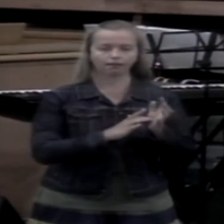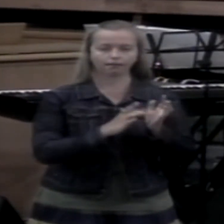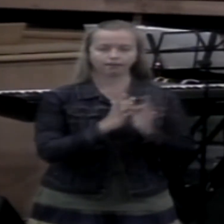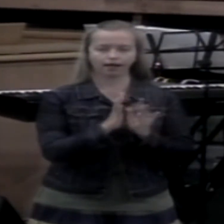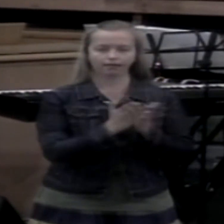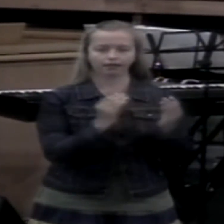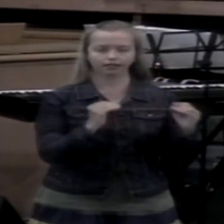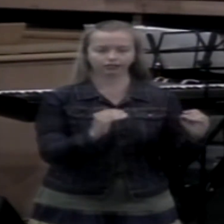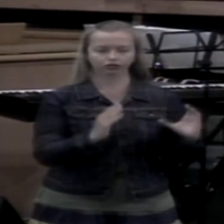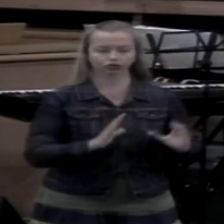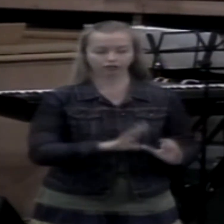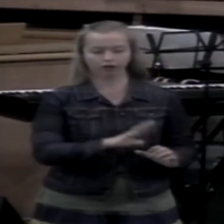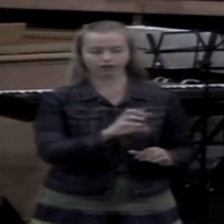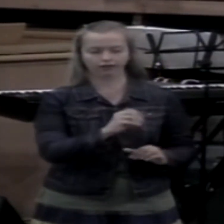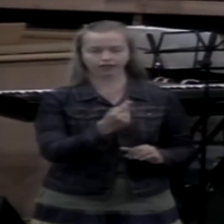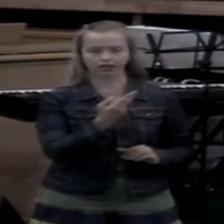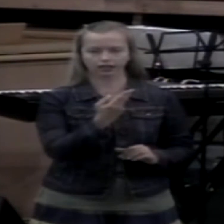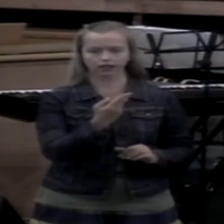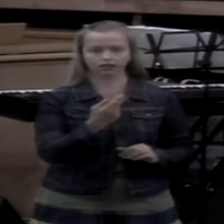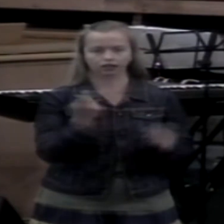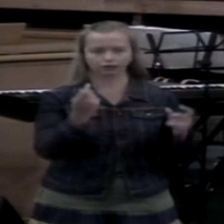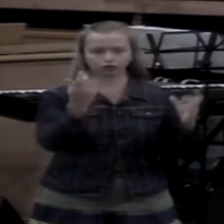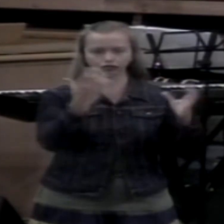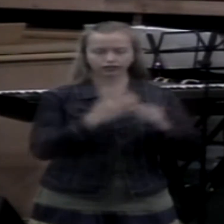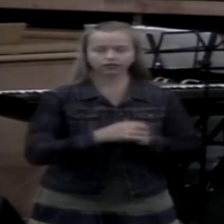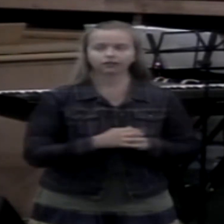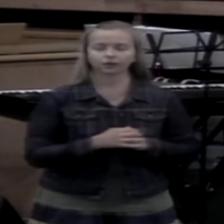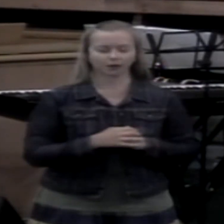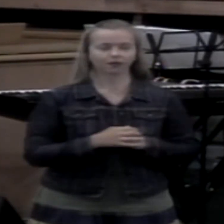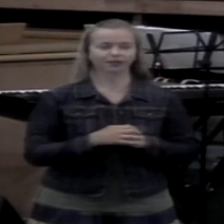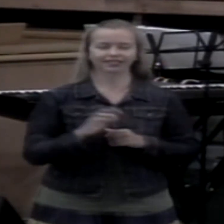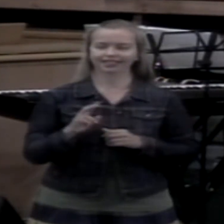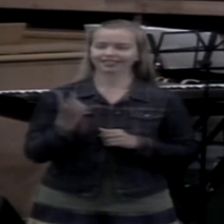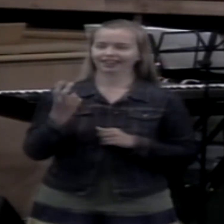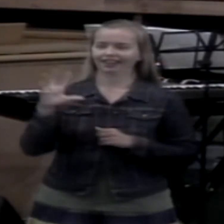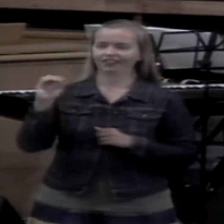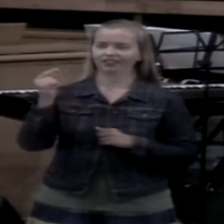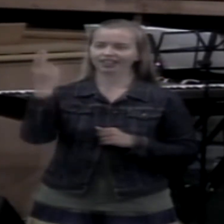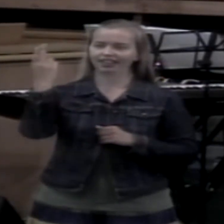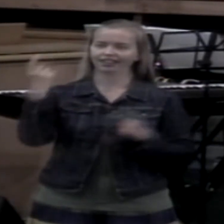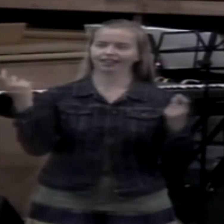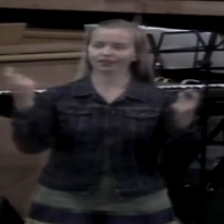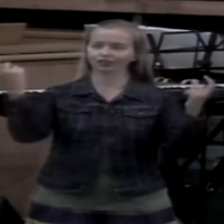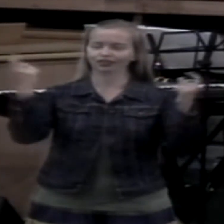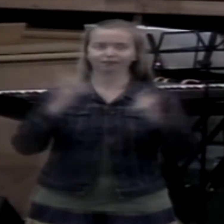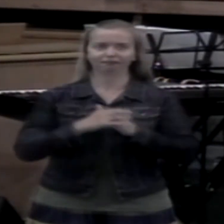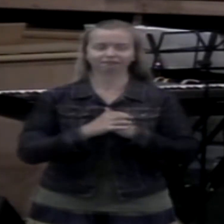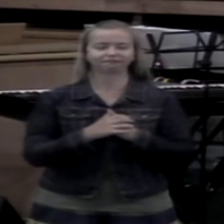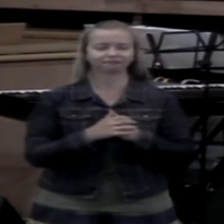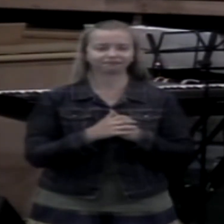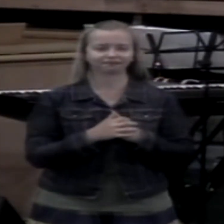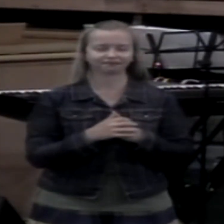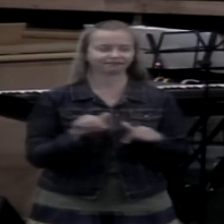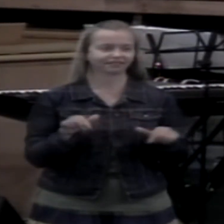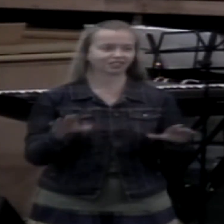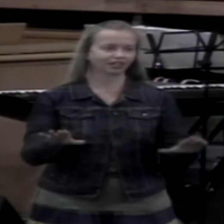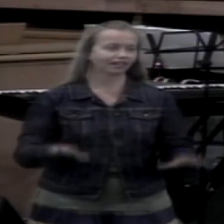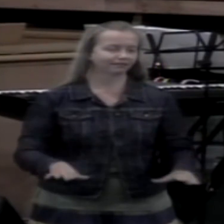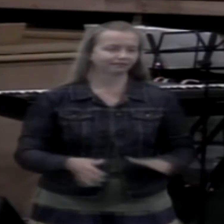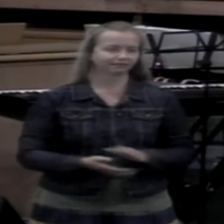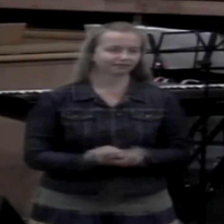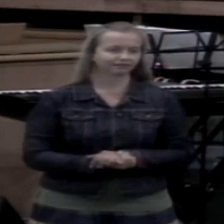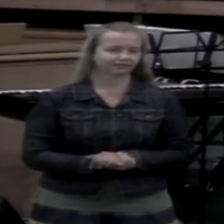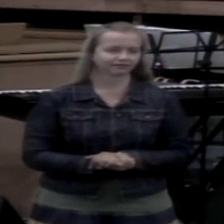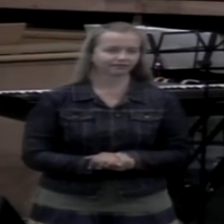their 50th anniversary. So this is the second one that I've been in, and this is just great.